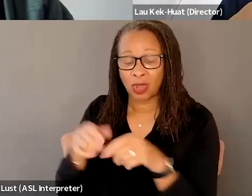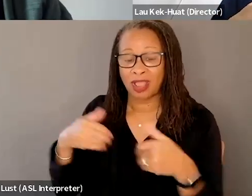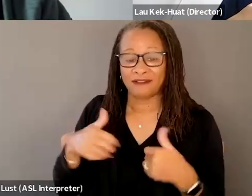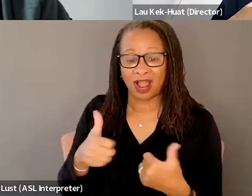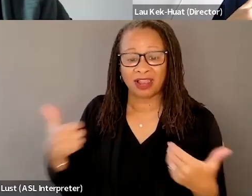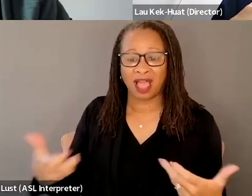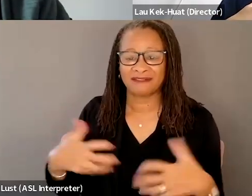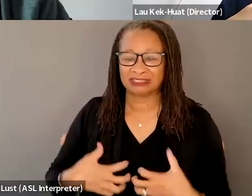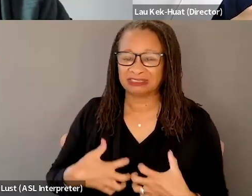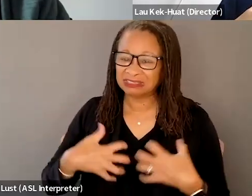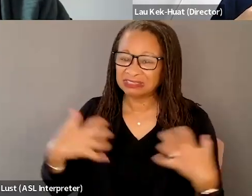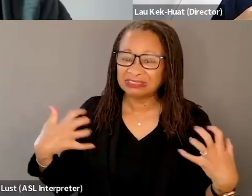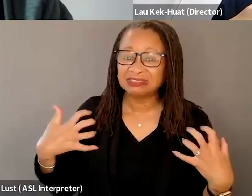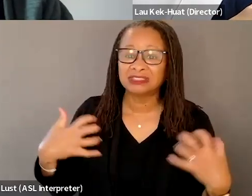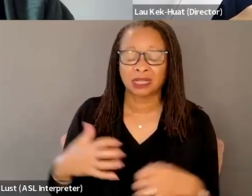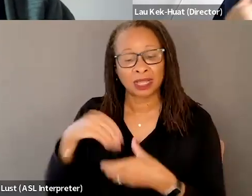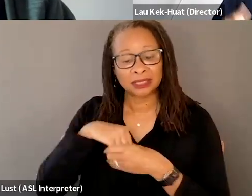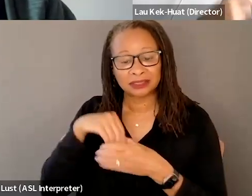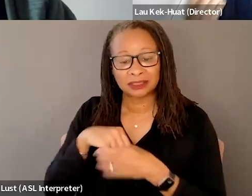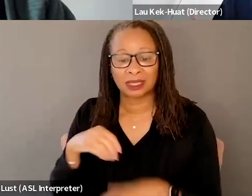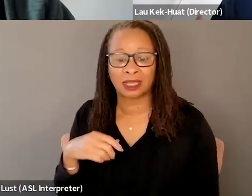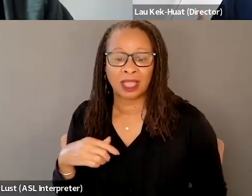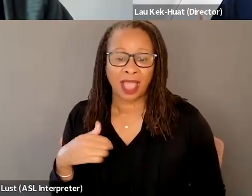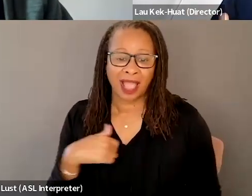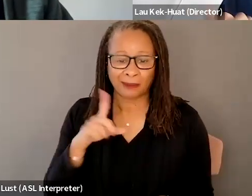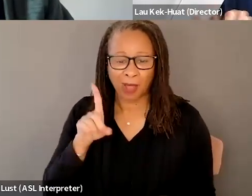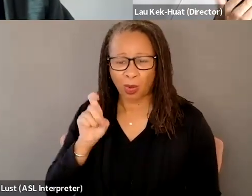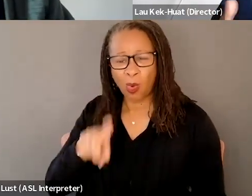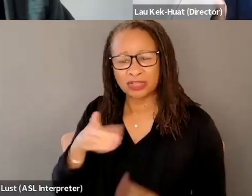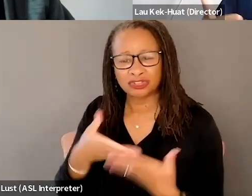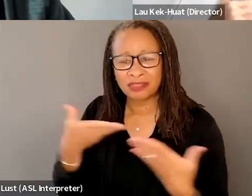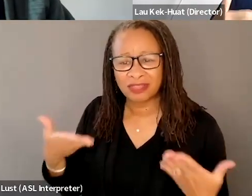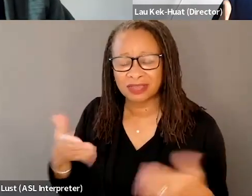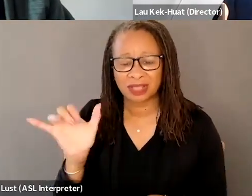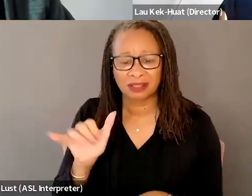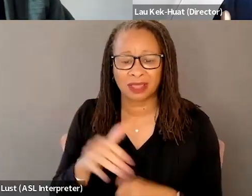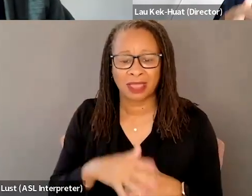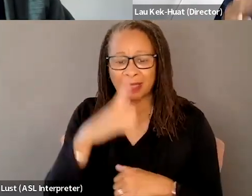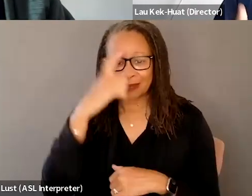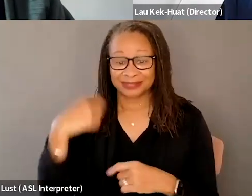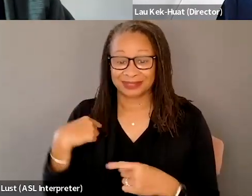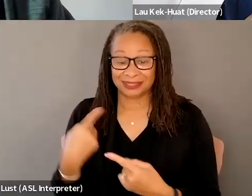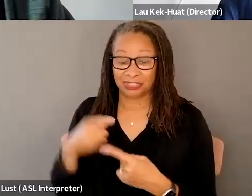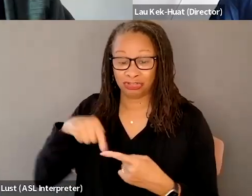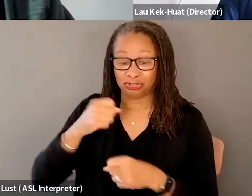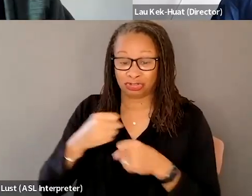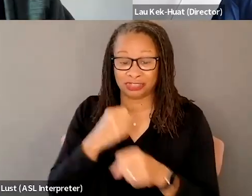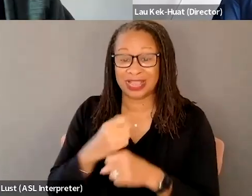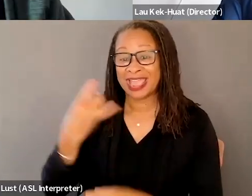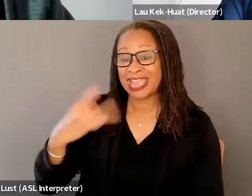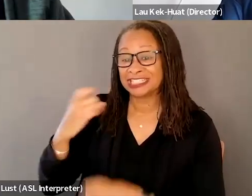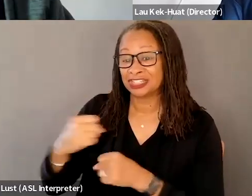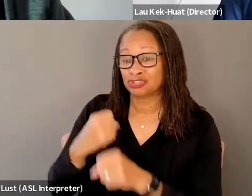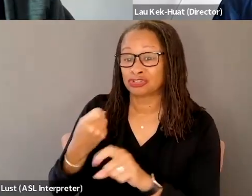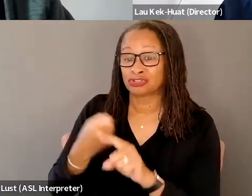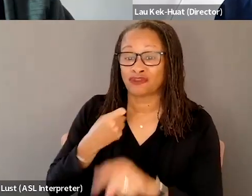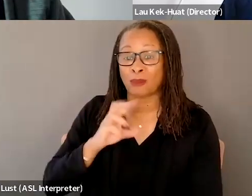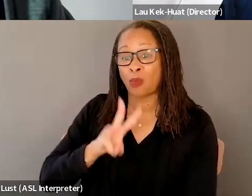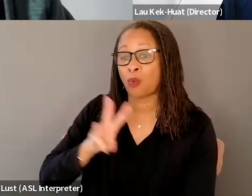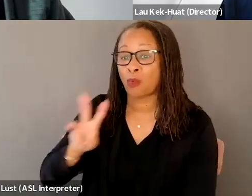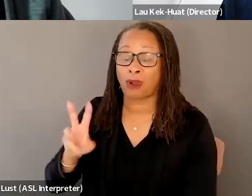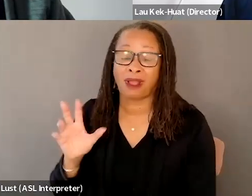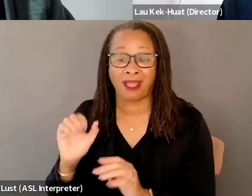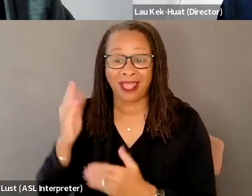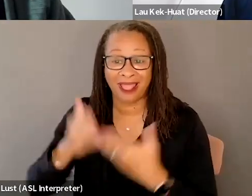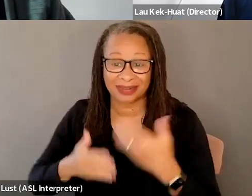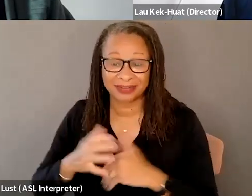of angry in me. Like I'm questioning, like because until this year is 18 years since the World War end,